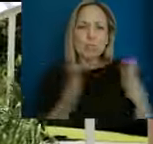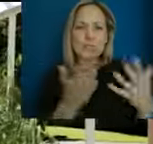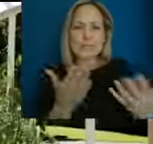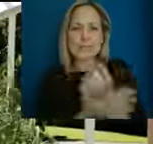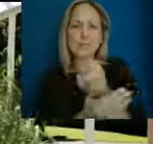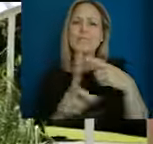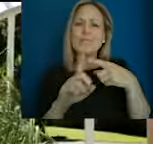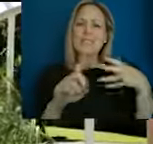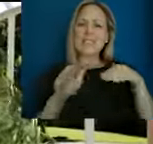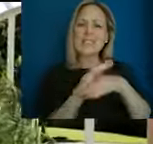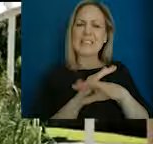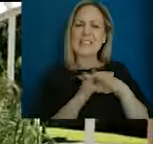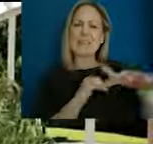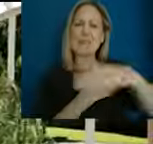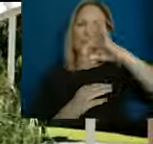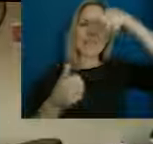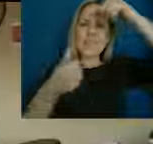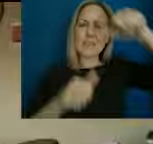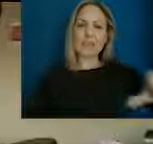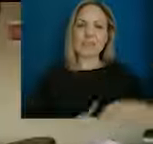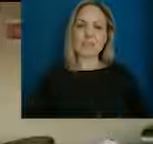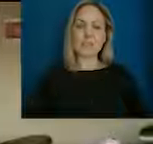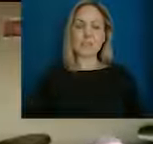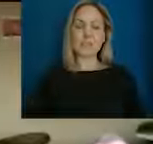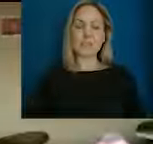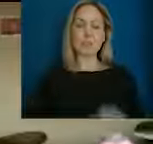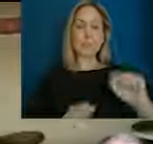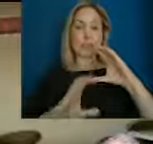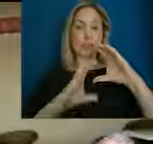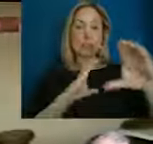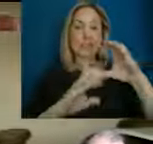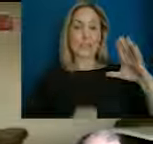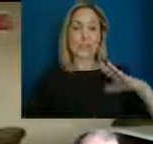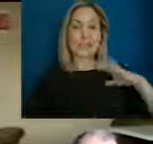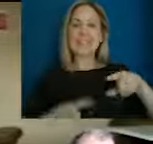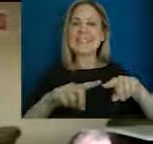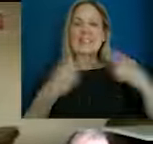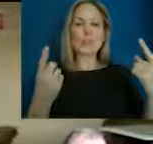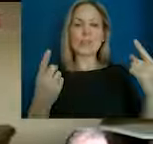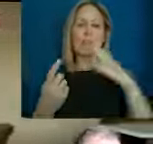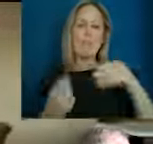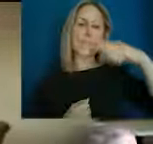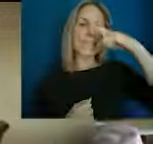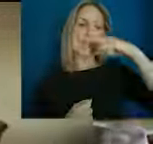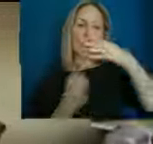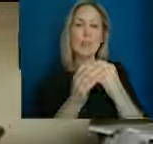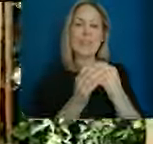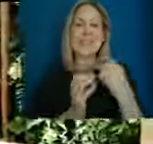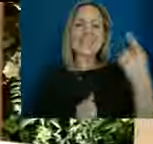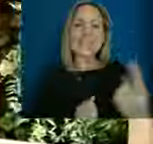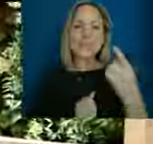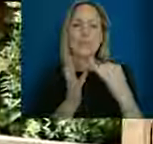particularly in unfamiliar environments. Their communication needs differ from those of people with a single sensory